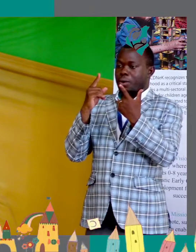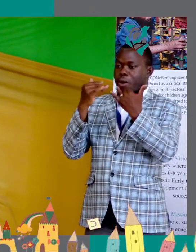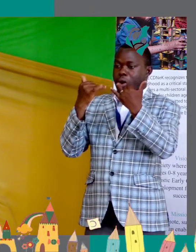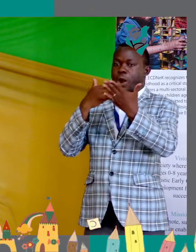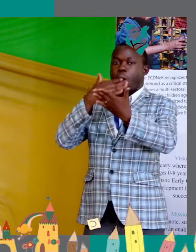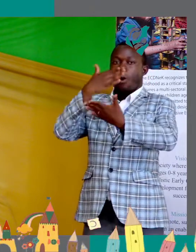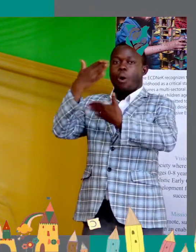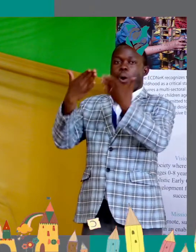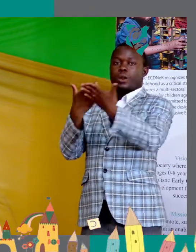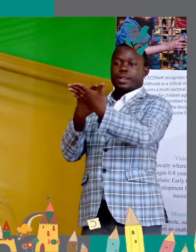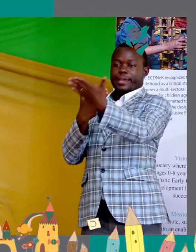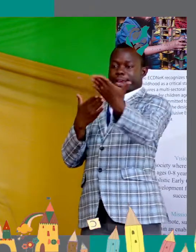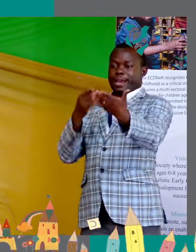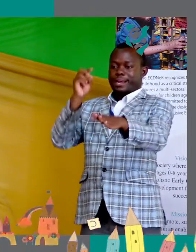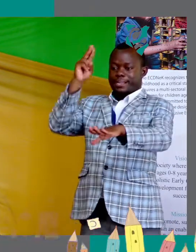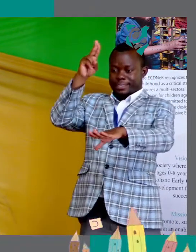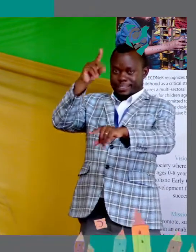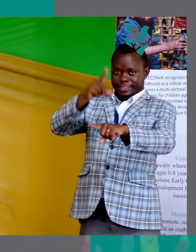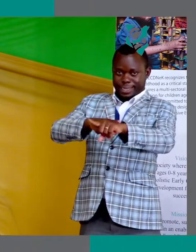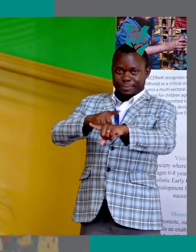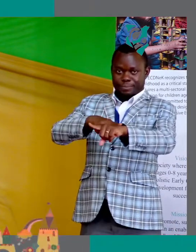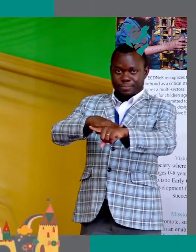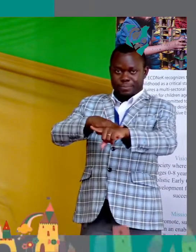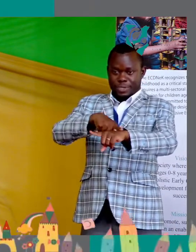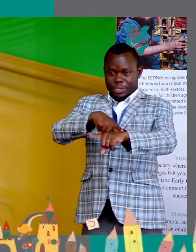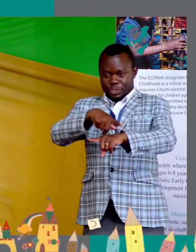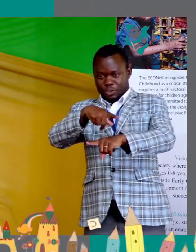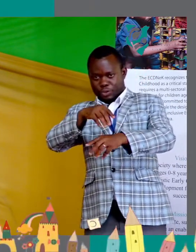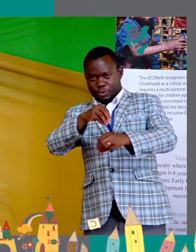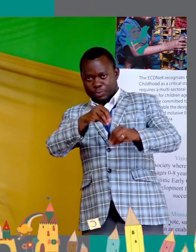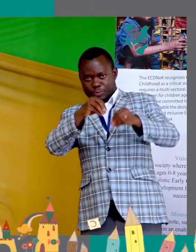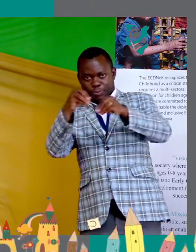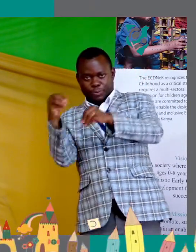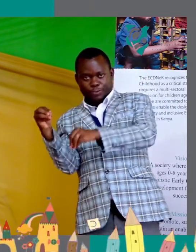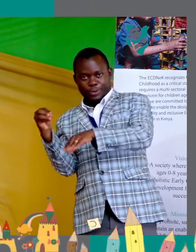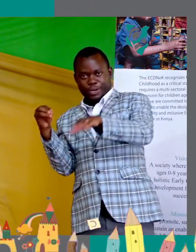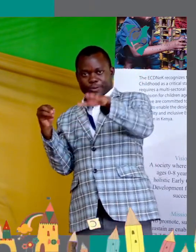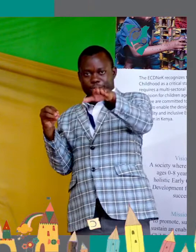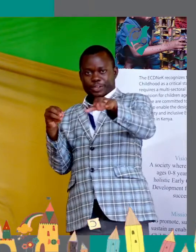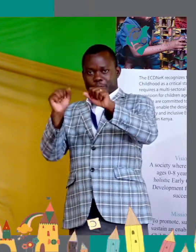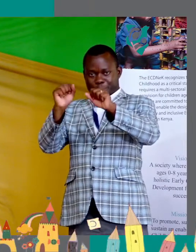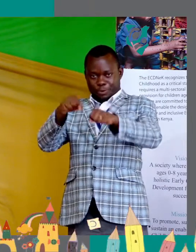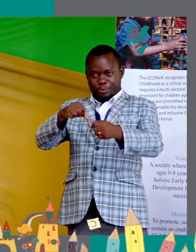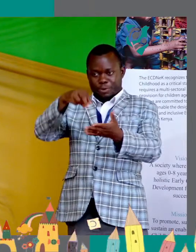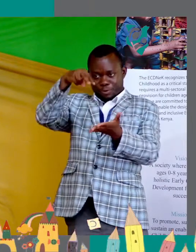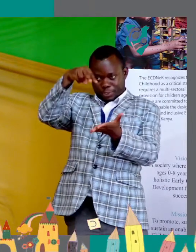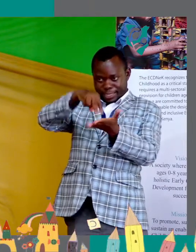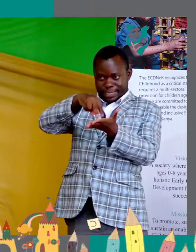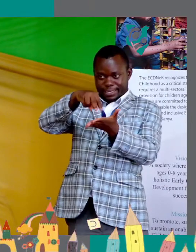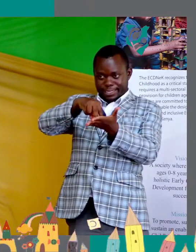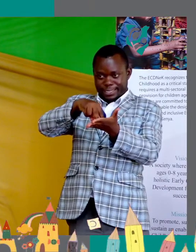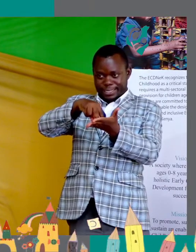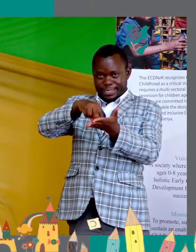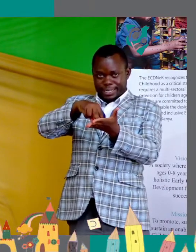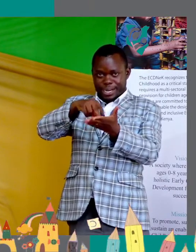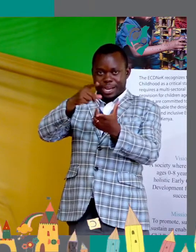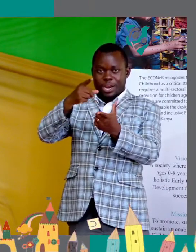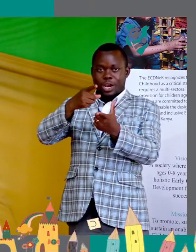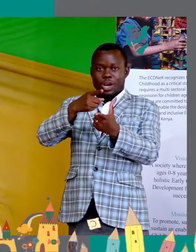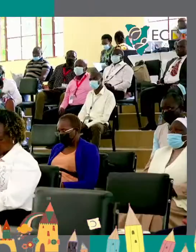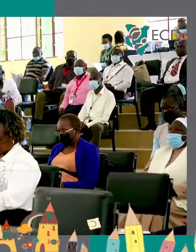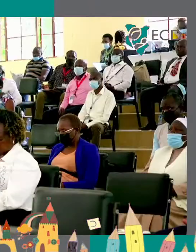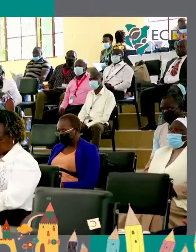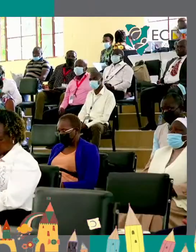us, as we walk out through this door, we are going to stand on the stairs there and be able to take